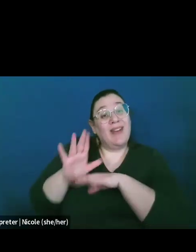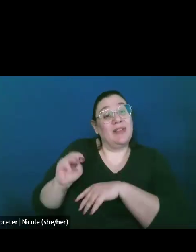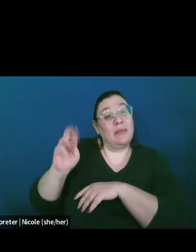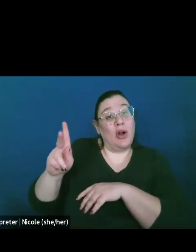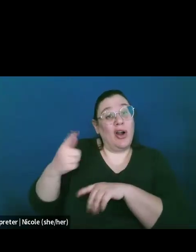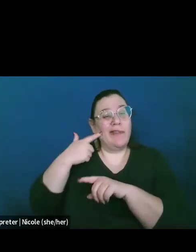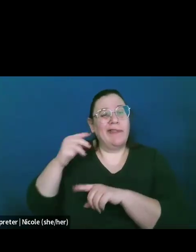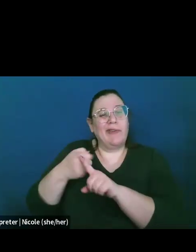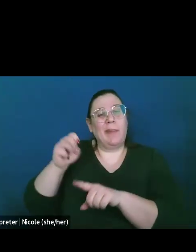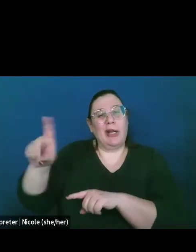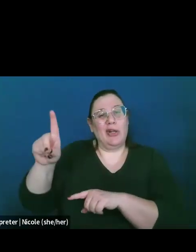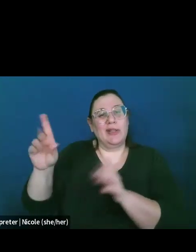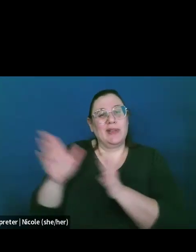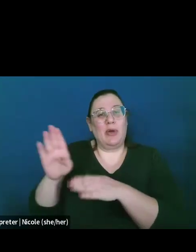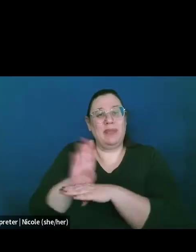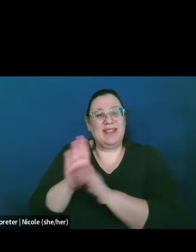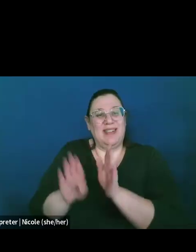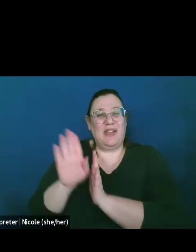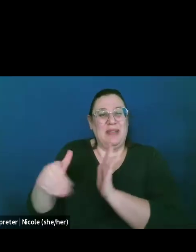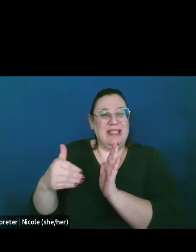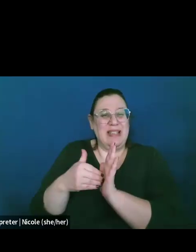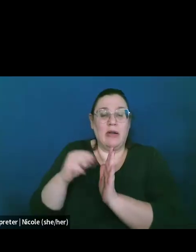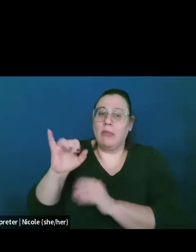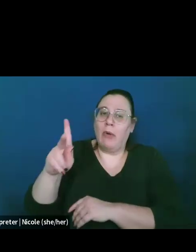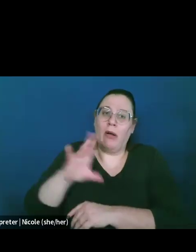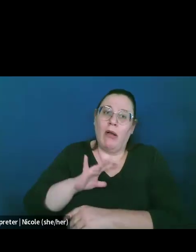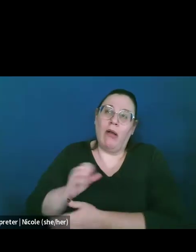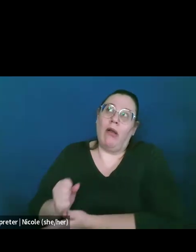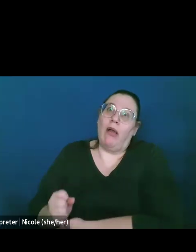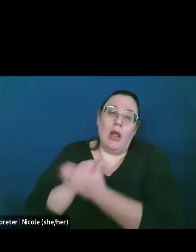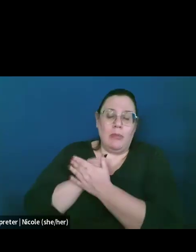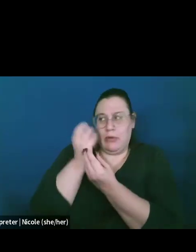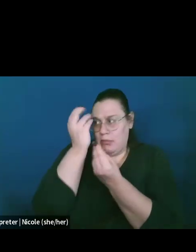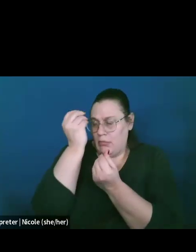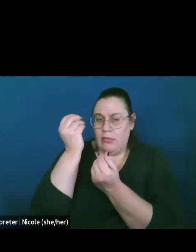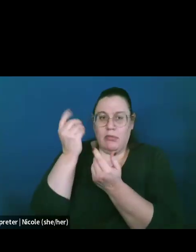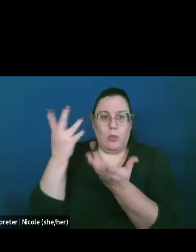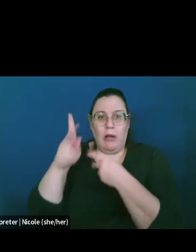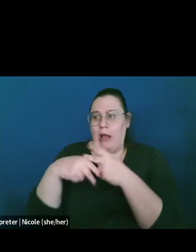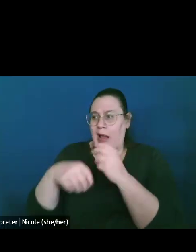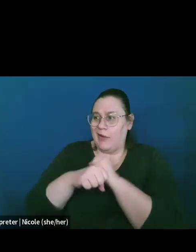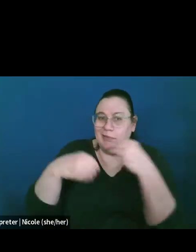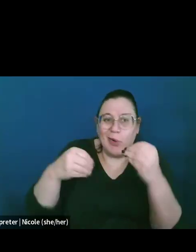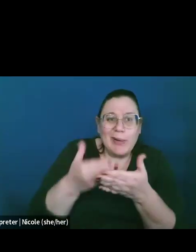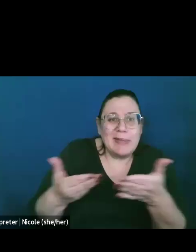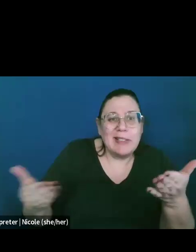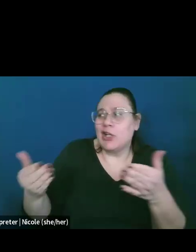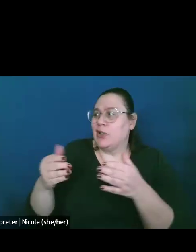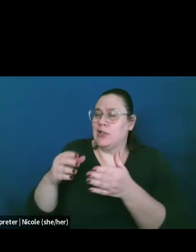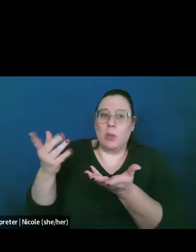Small Business Development Center, has been amazing and really helped me think about what kind of marketing materials and documentation do I